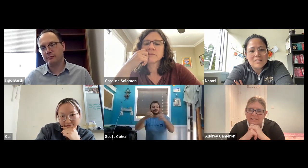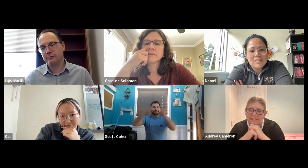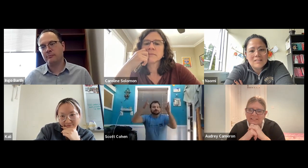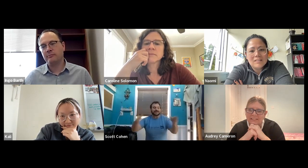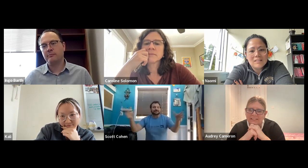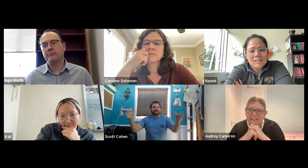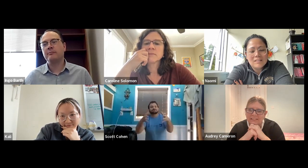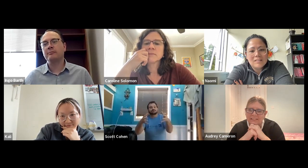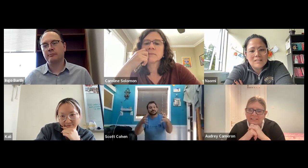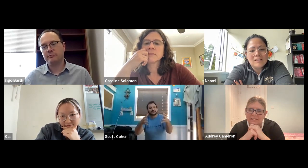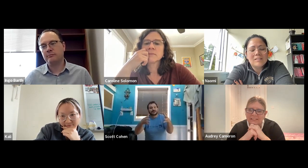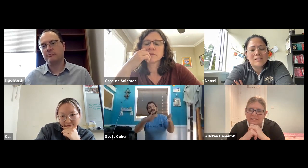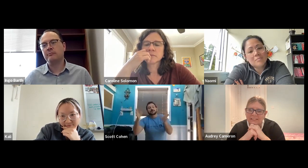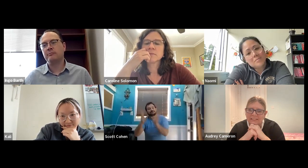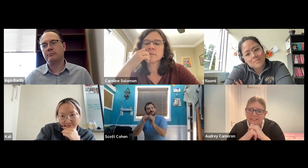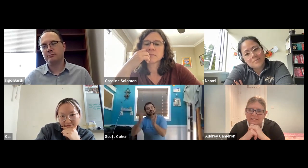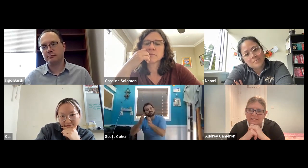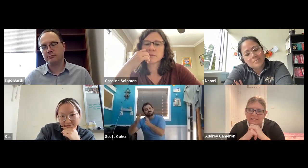of conferences and being able to bring together people in person.